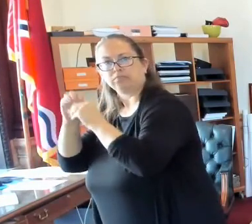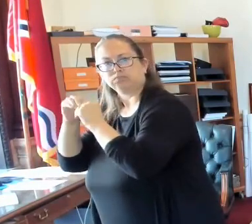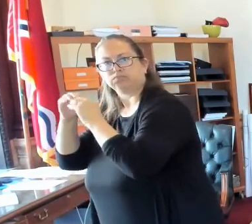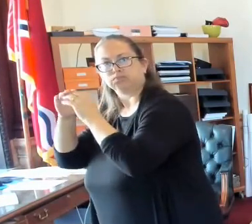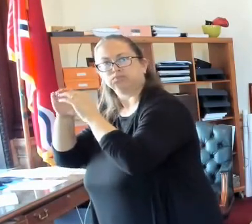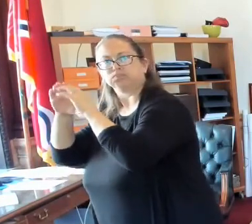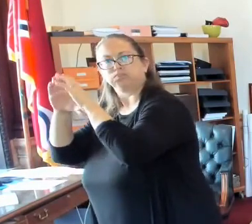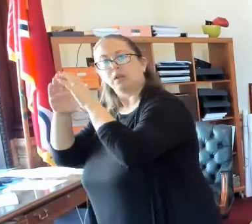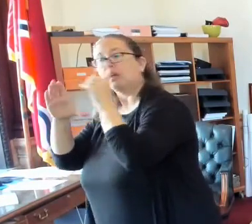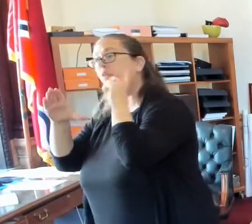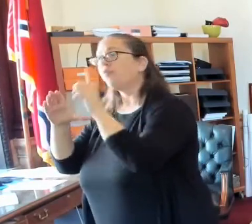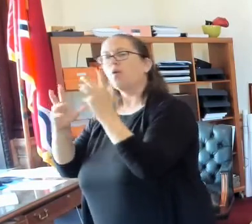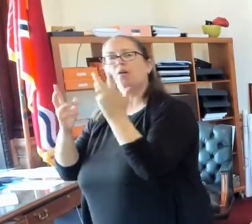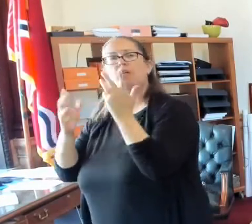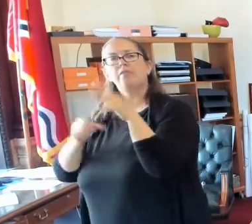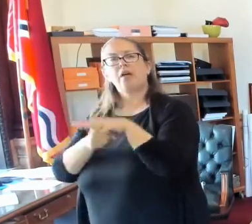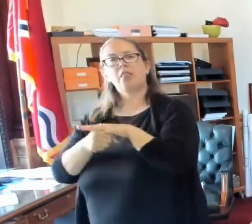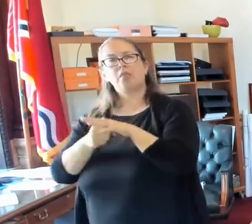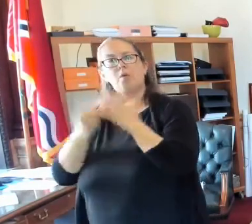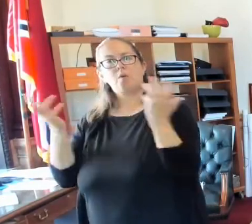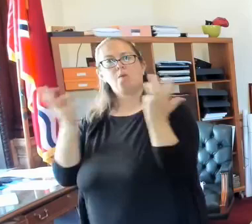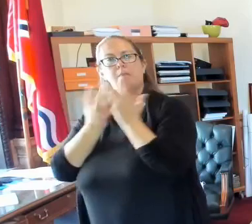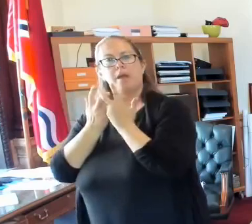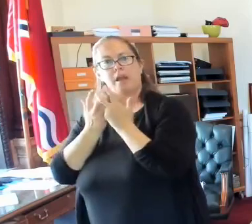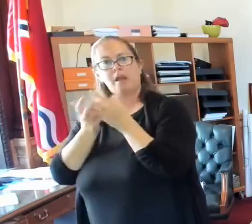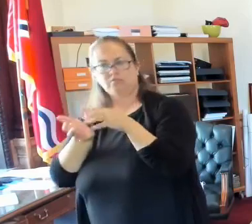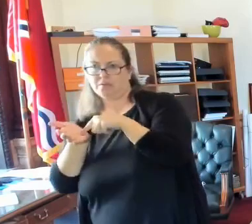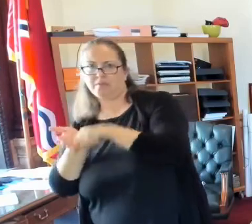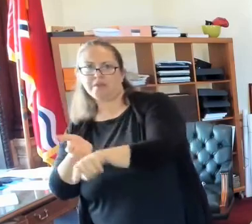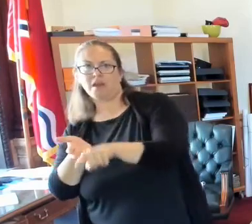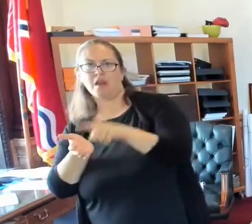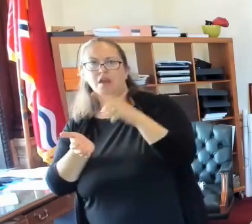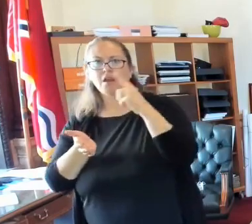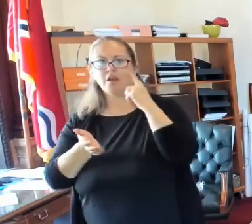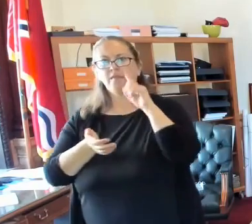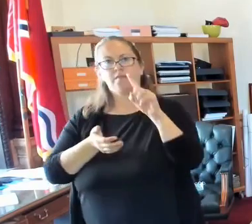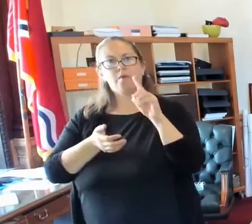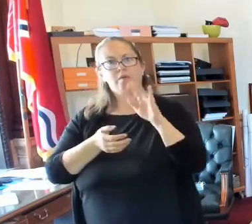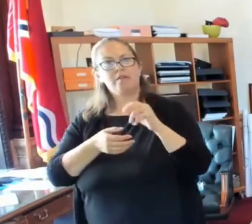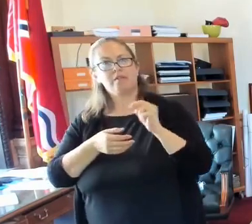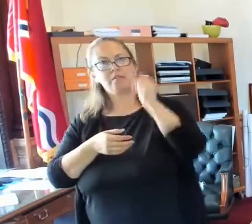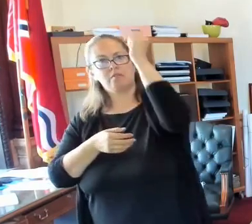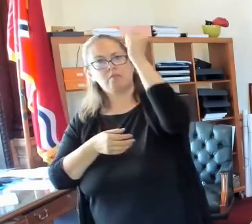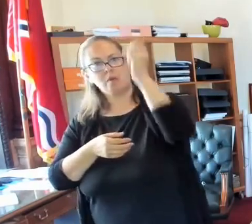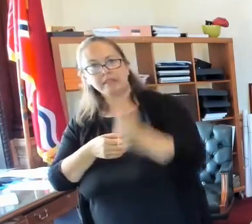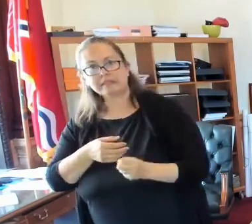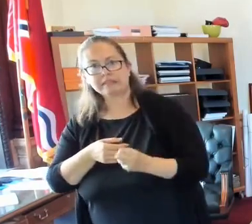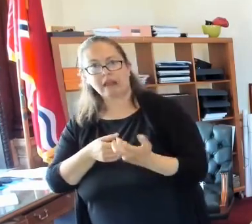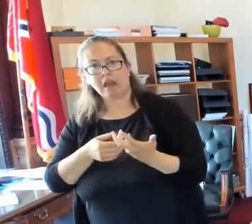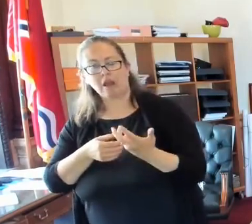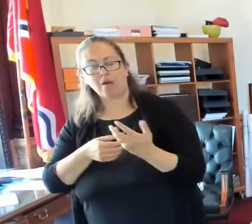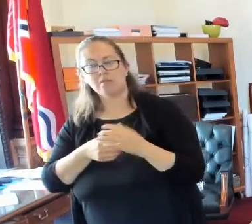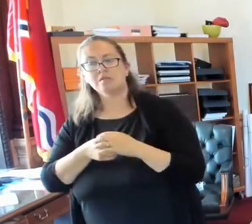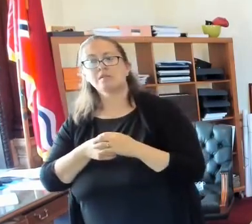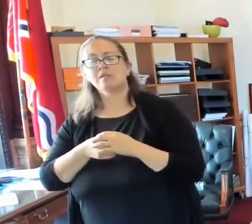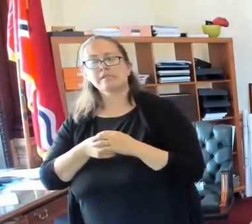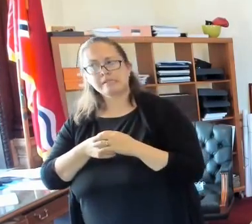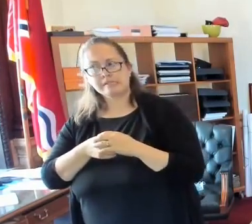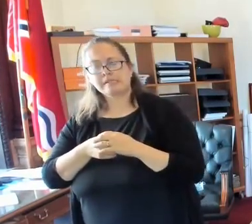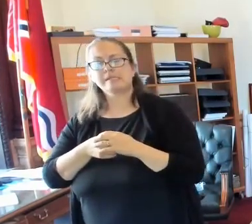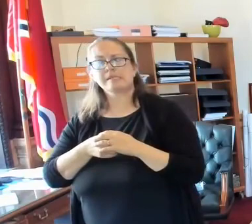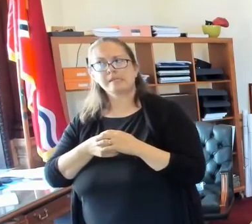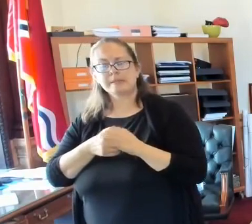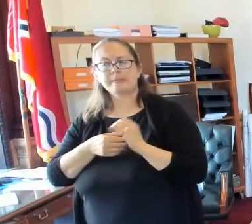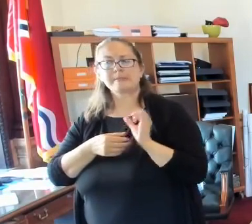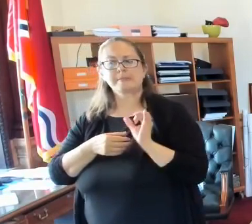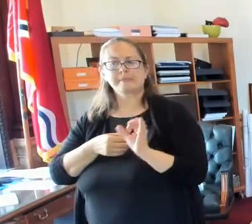match portion of north-south expansion. And what's making us look at this again is to